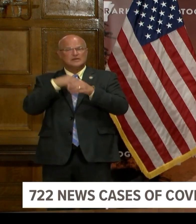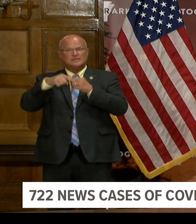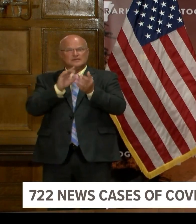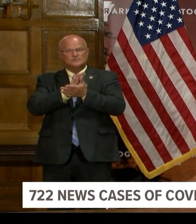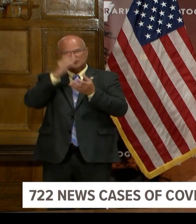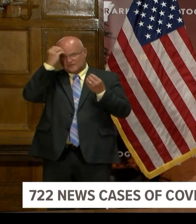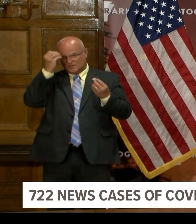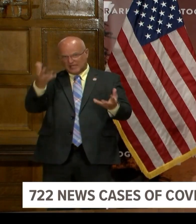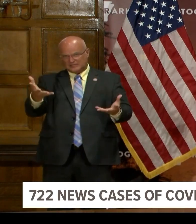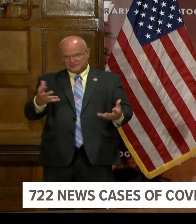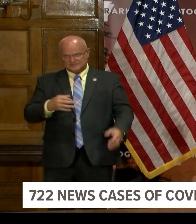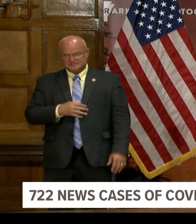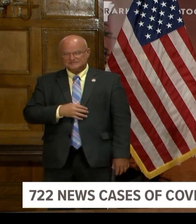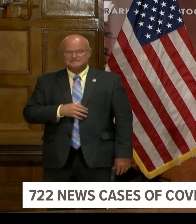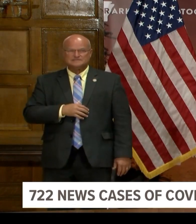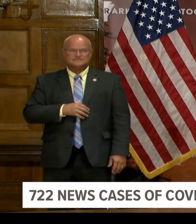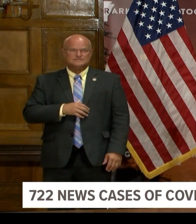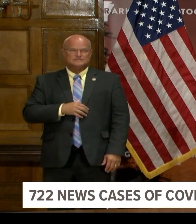information.